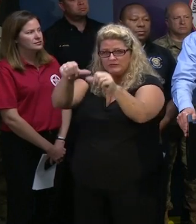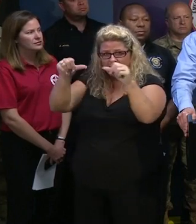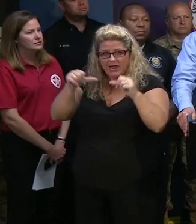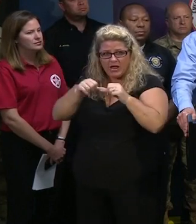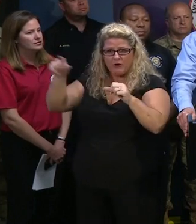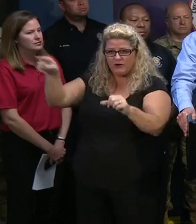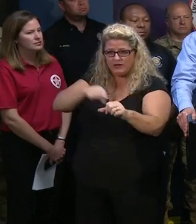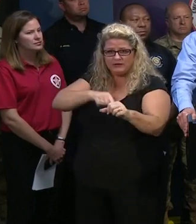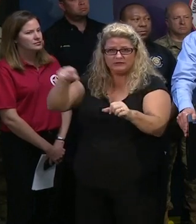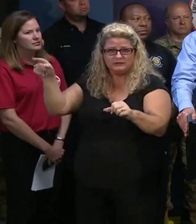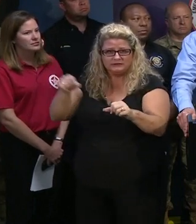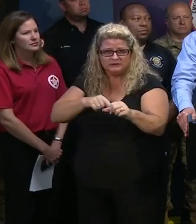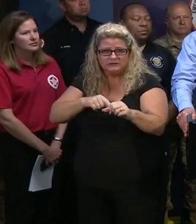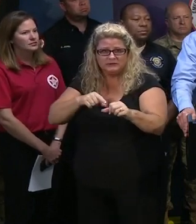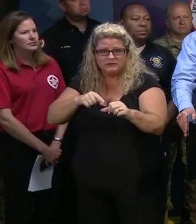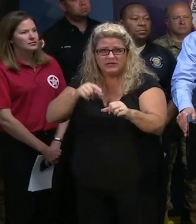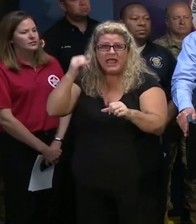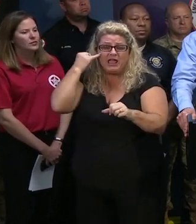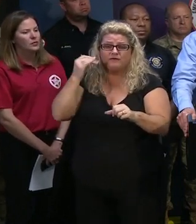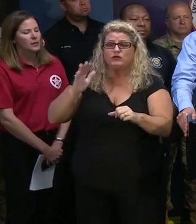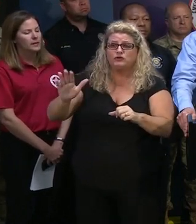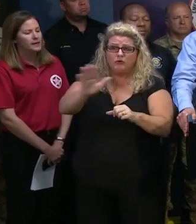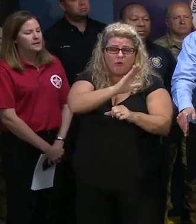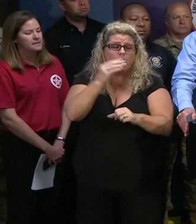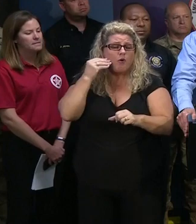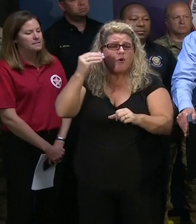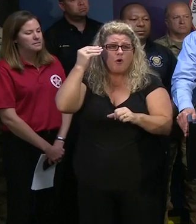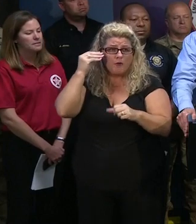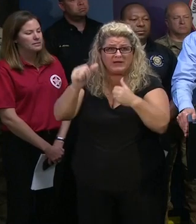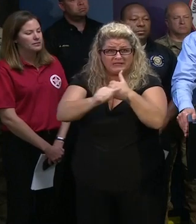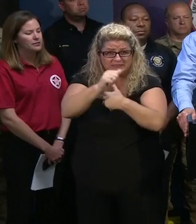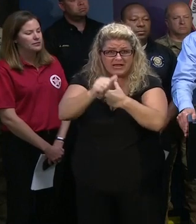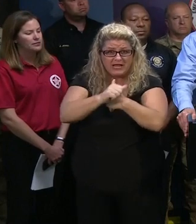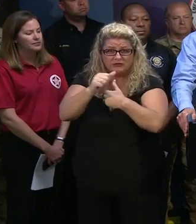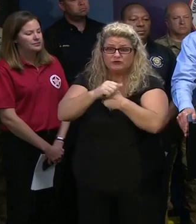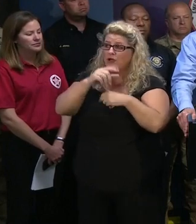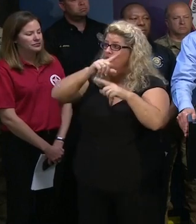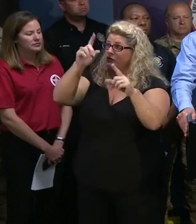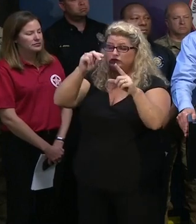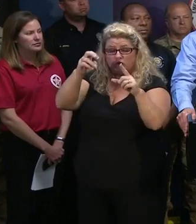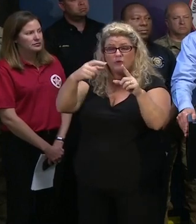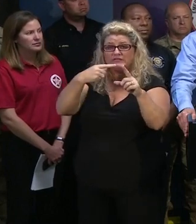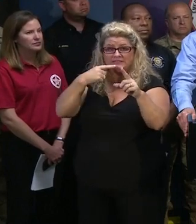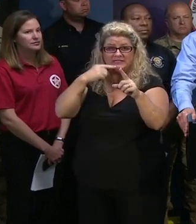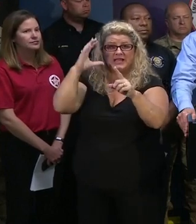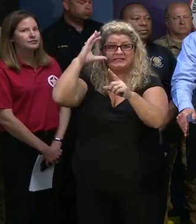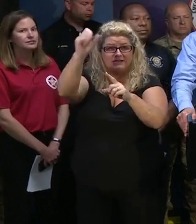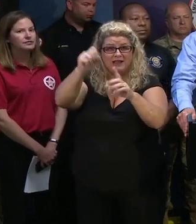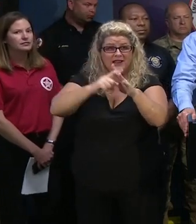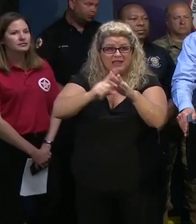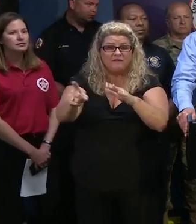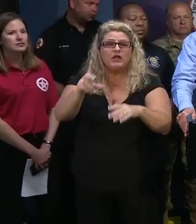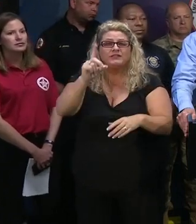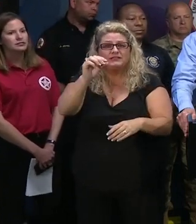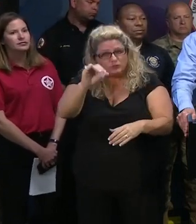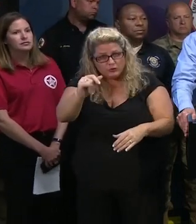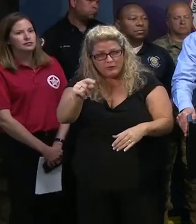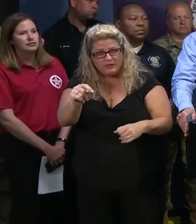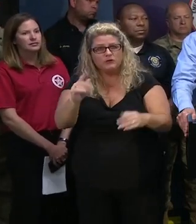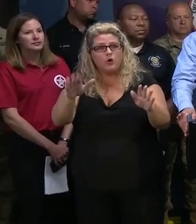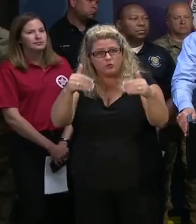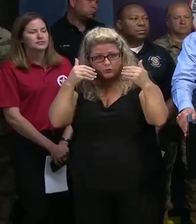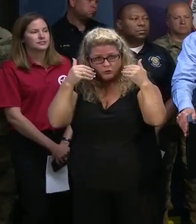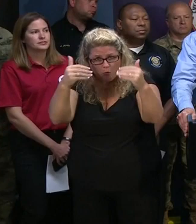you are in a place of danger, if you're in these zones, now is the time to go, because that window of opportunity